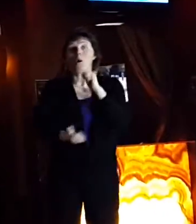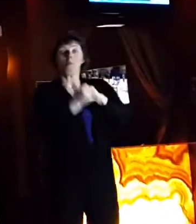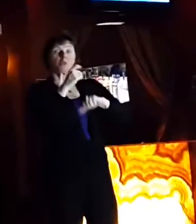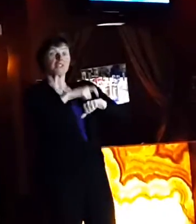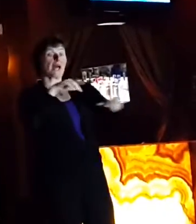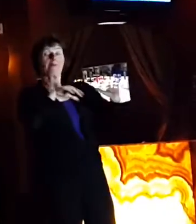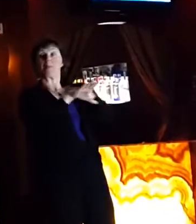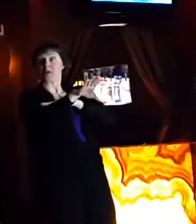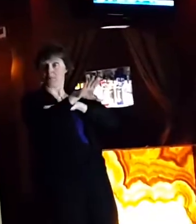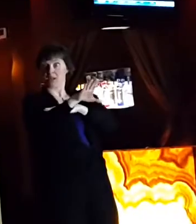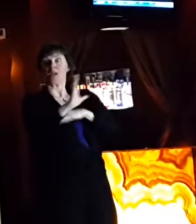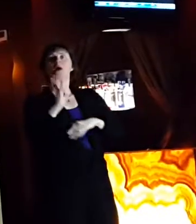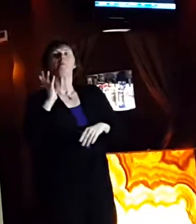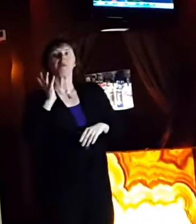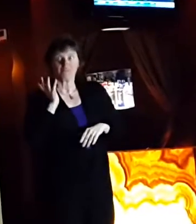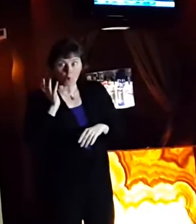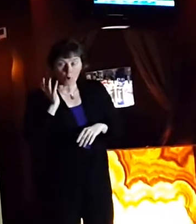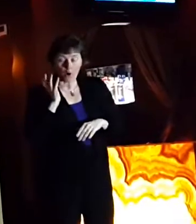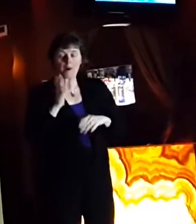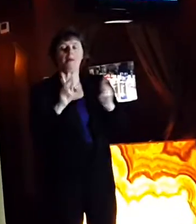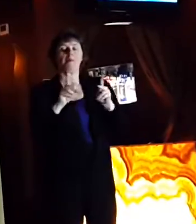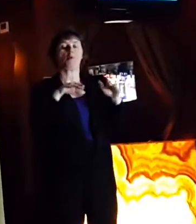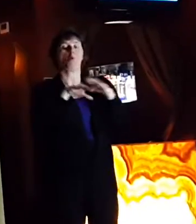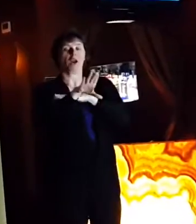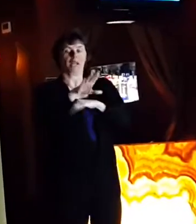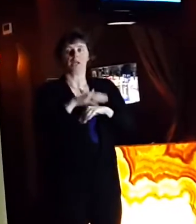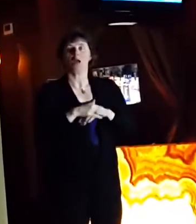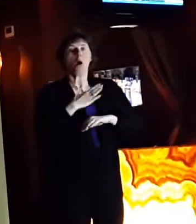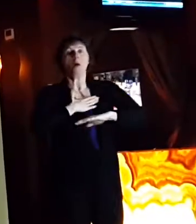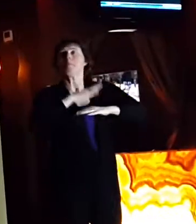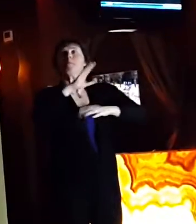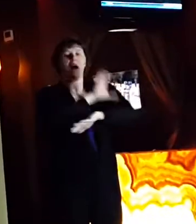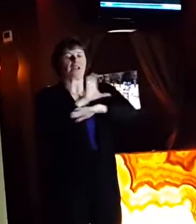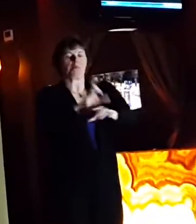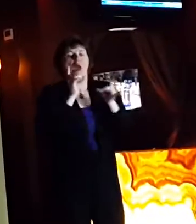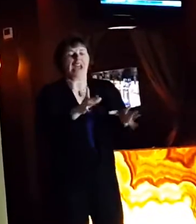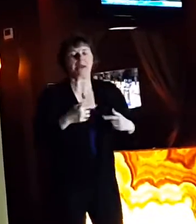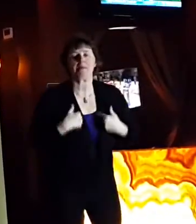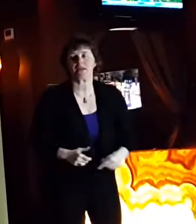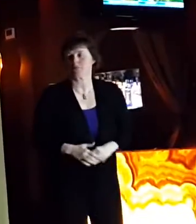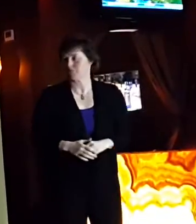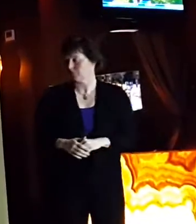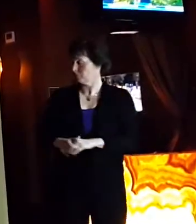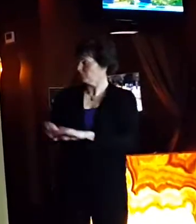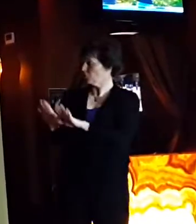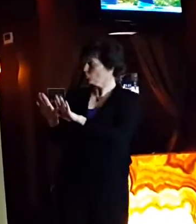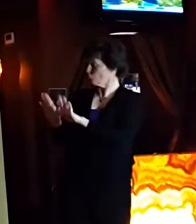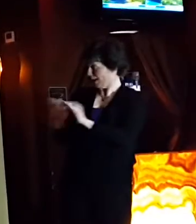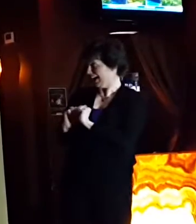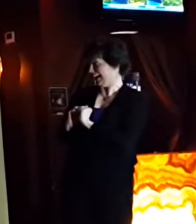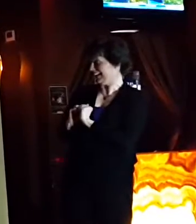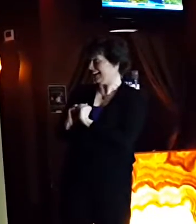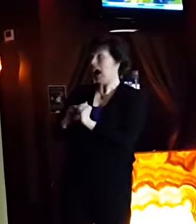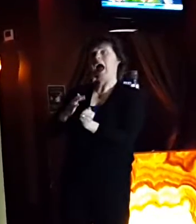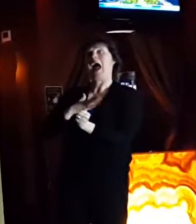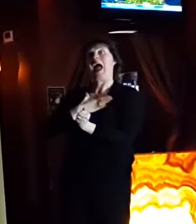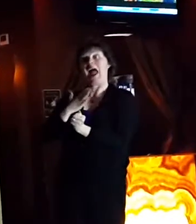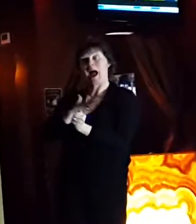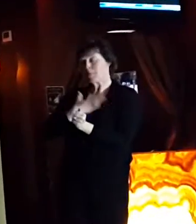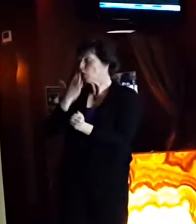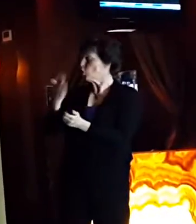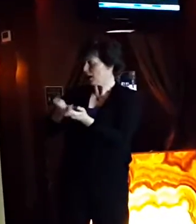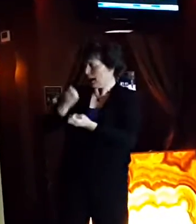walk in, it used to be the most common thing people said was, my computer hates me. And we're like, well, great. We're glad you have